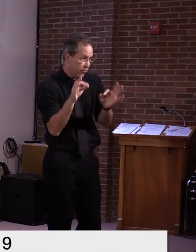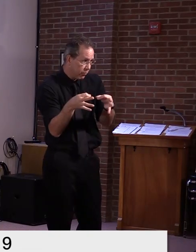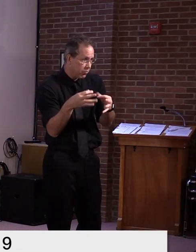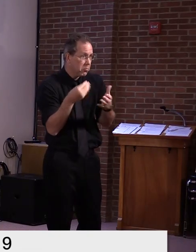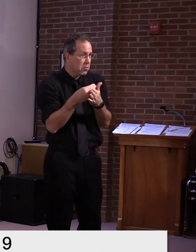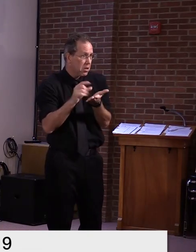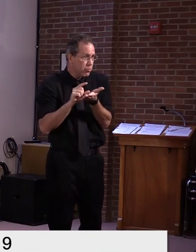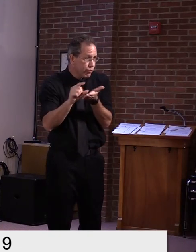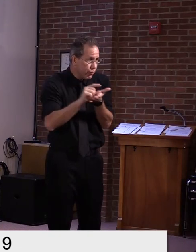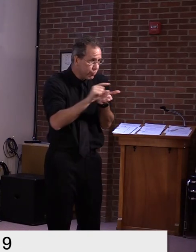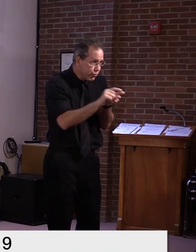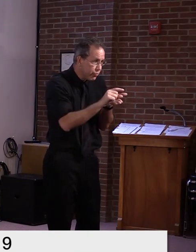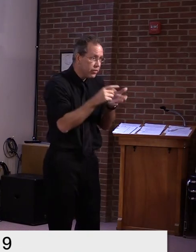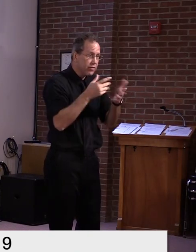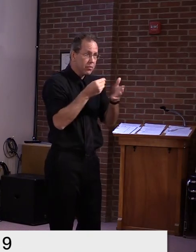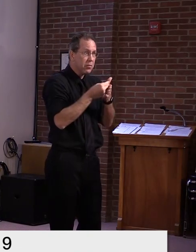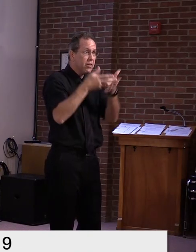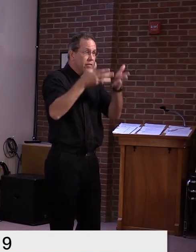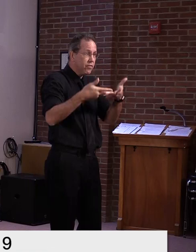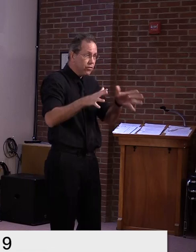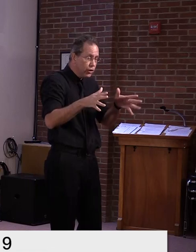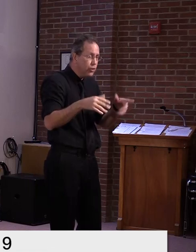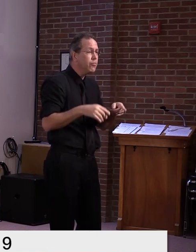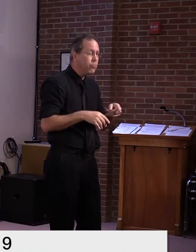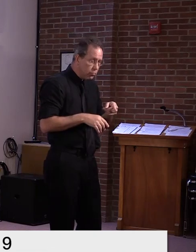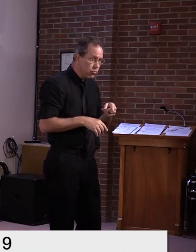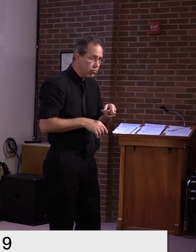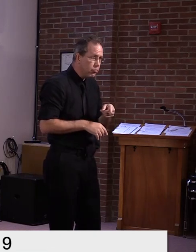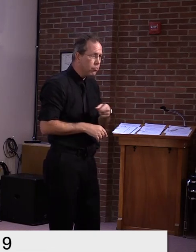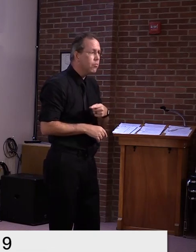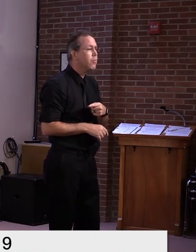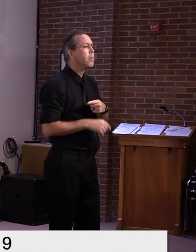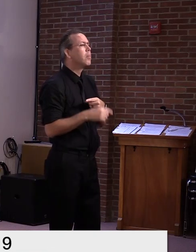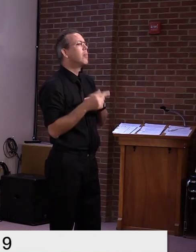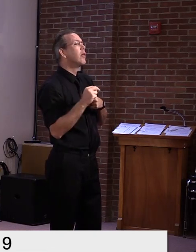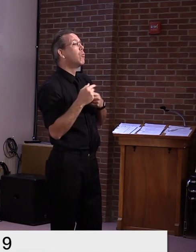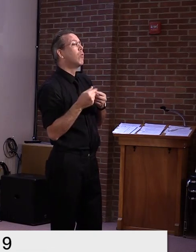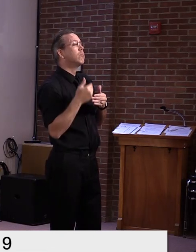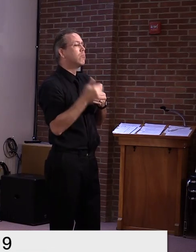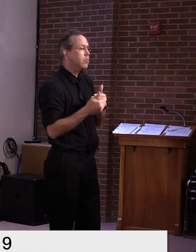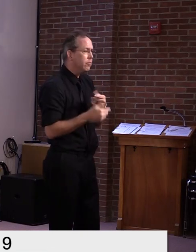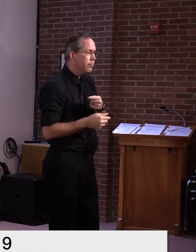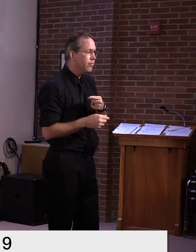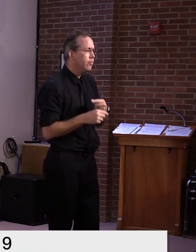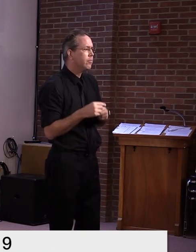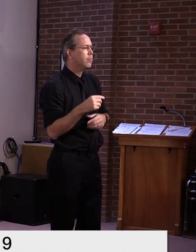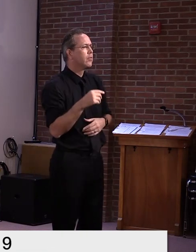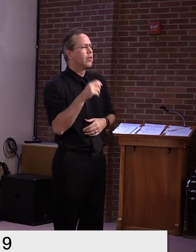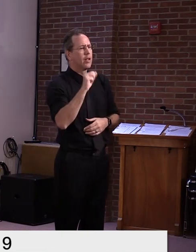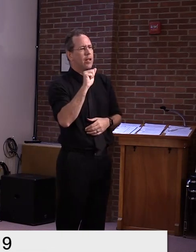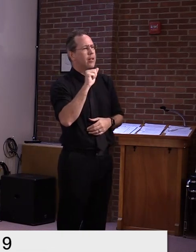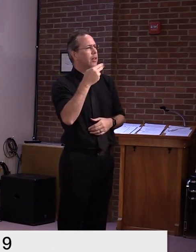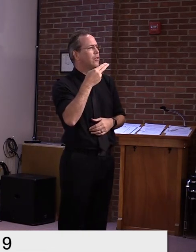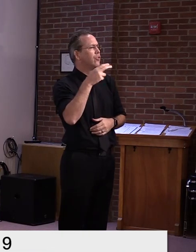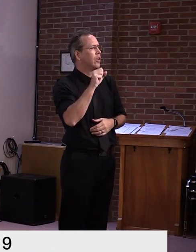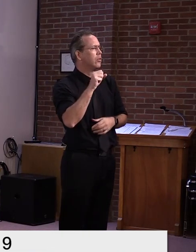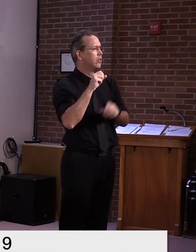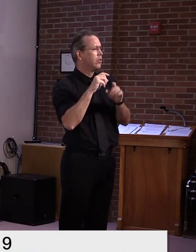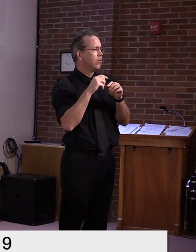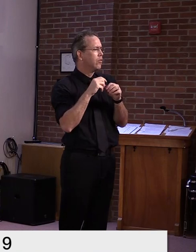available funding is allocated to eligible applicants, AHS will post an announcement on